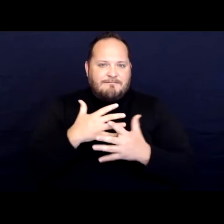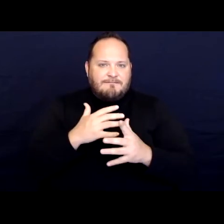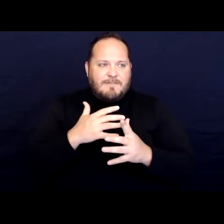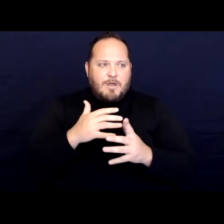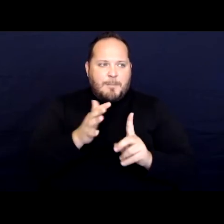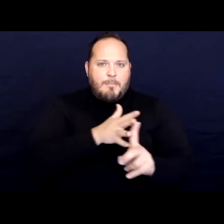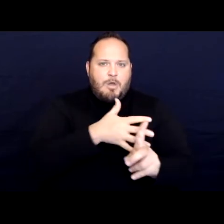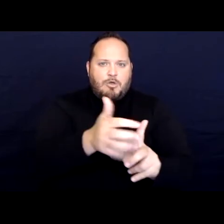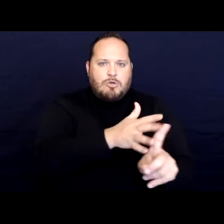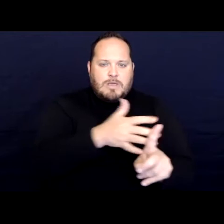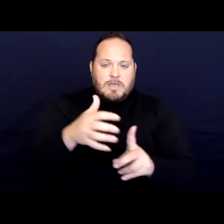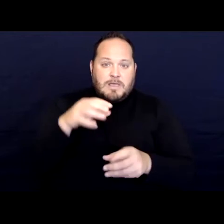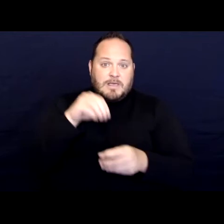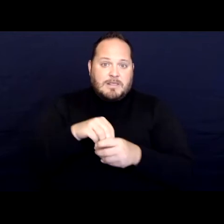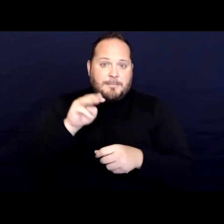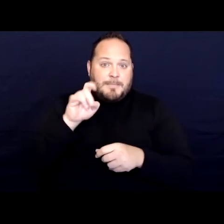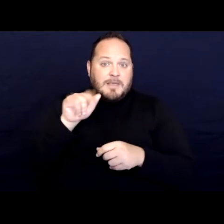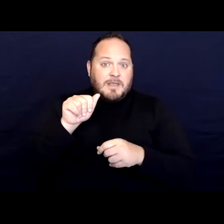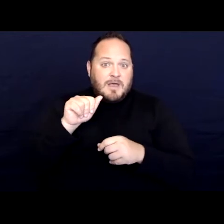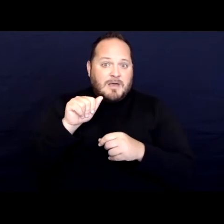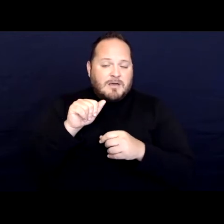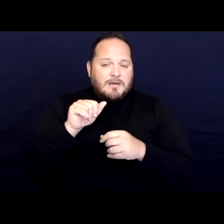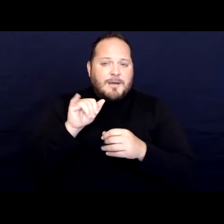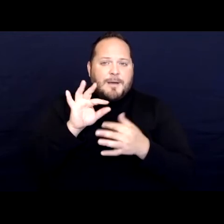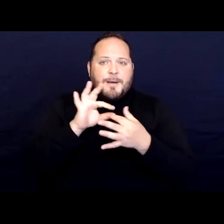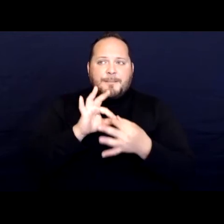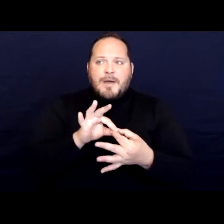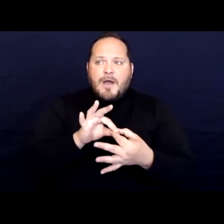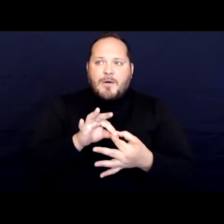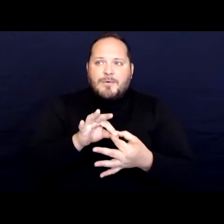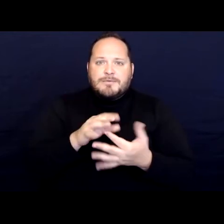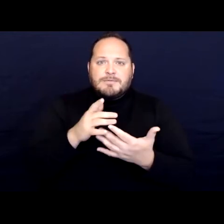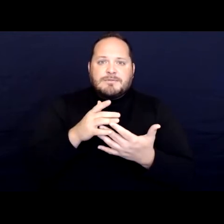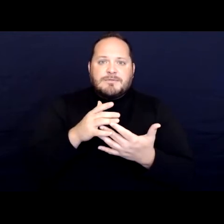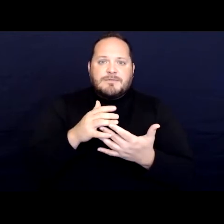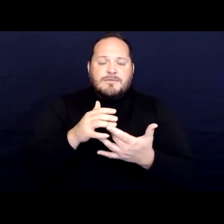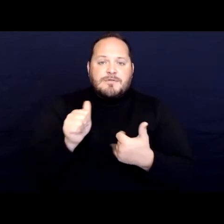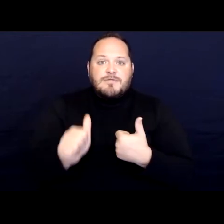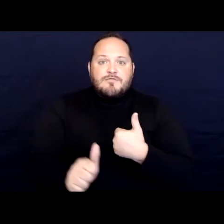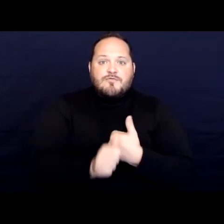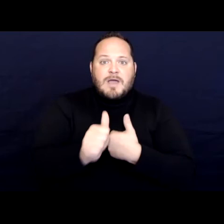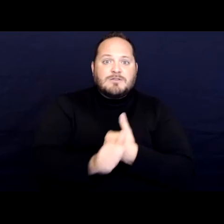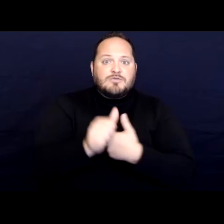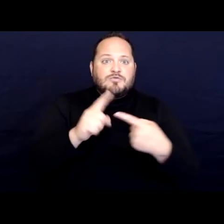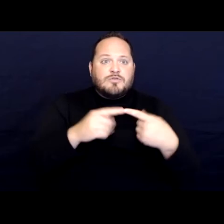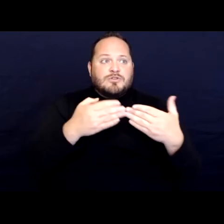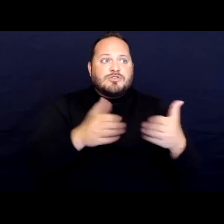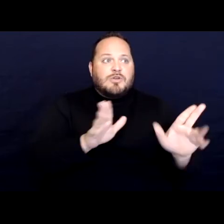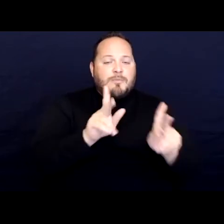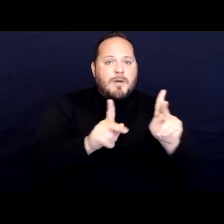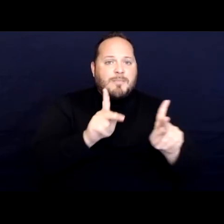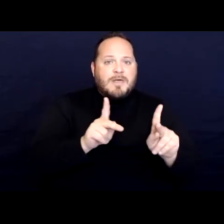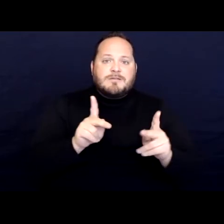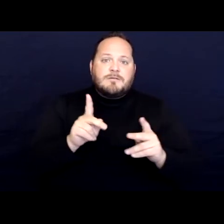I think, about you know uh, the threats to the general population. Oh my gosh, this could